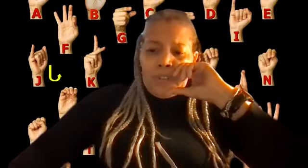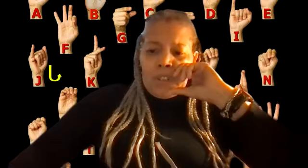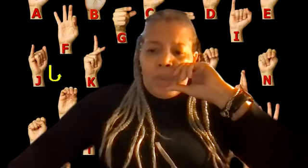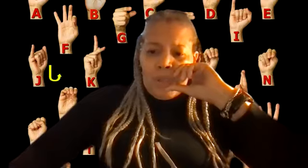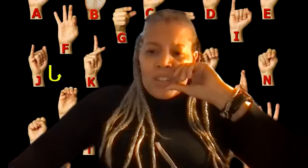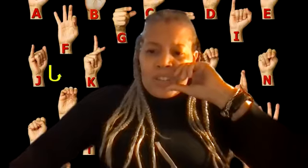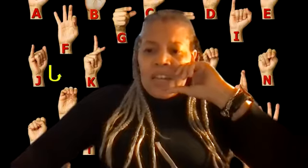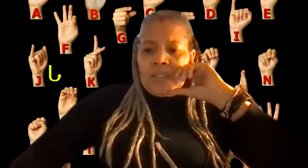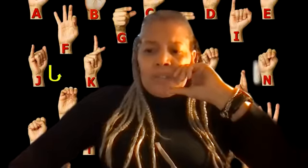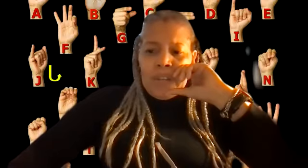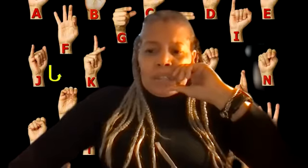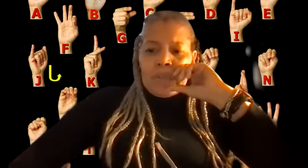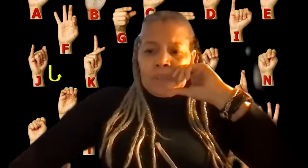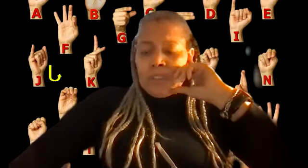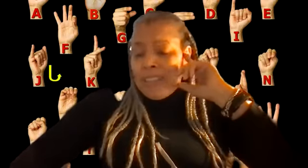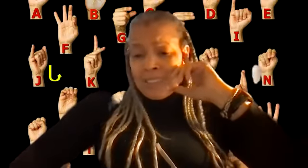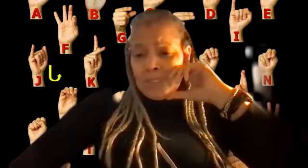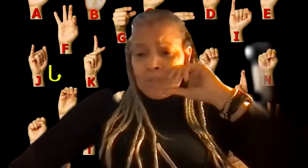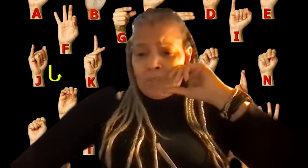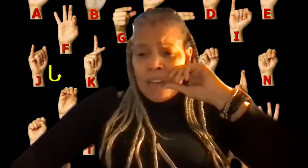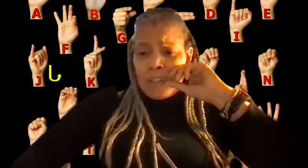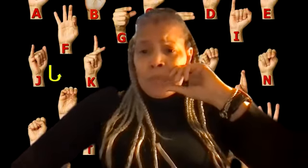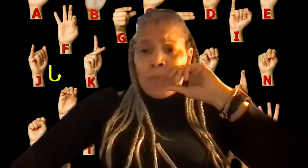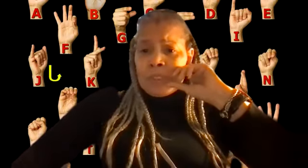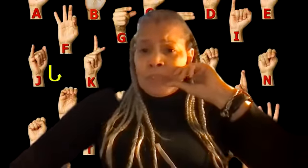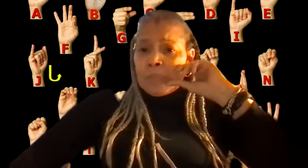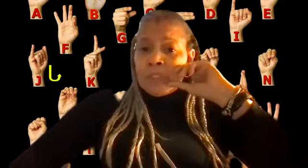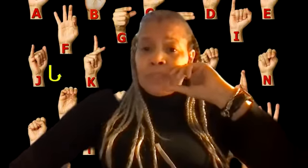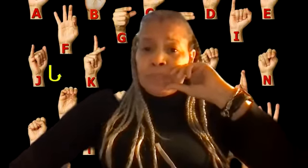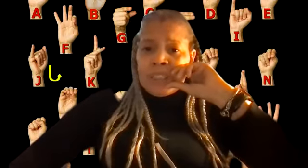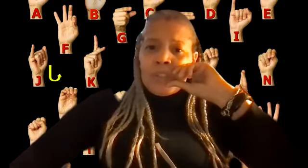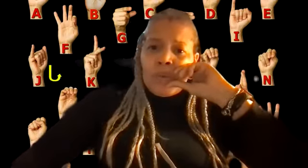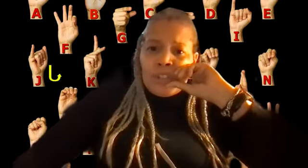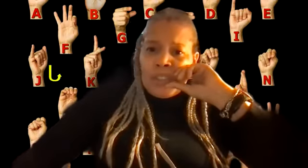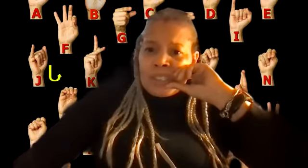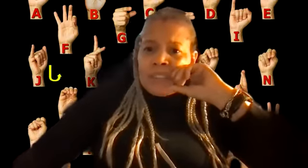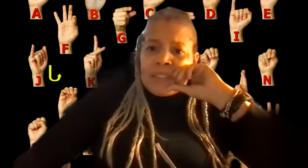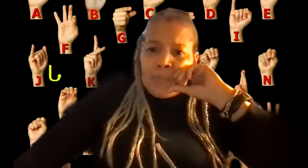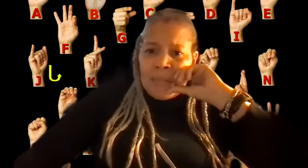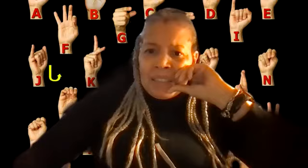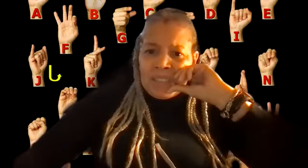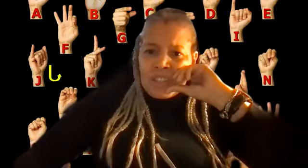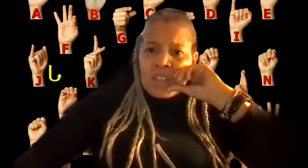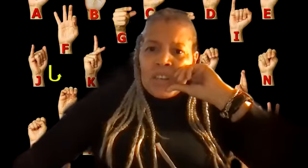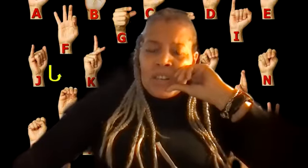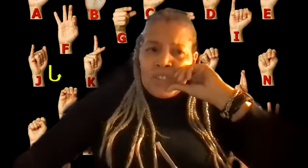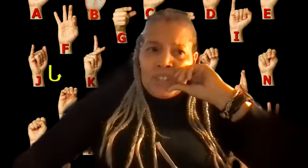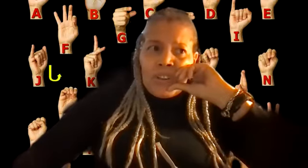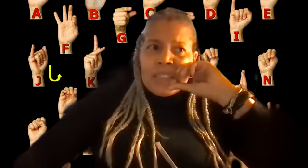you come across as that you do not come like not too many people are going to bully you or you are going to take anybody just, just talking